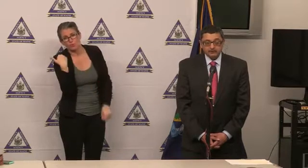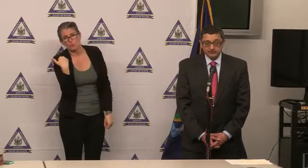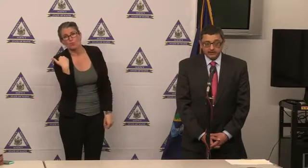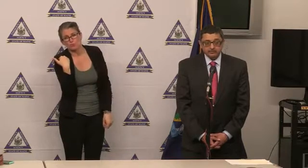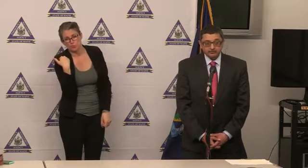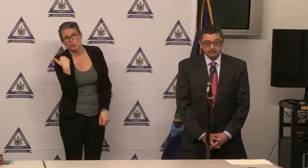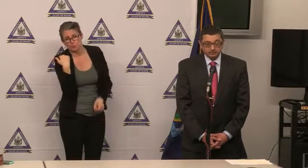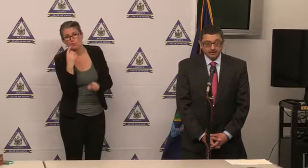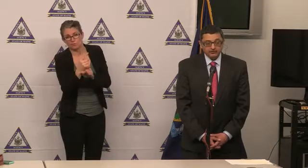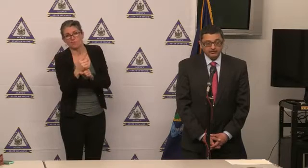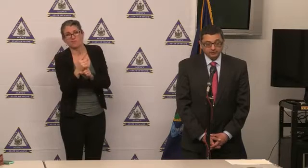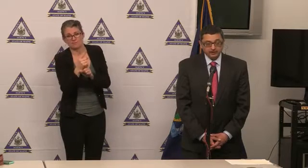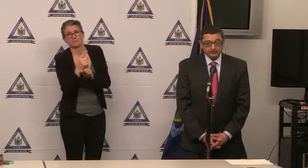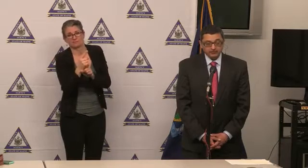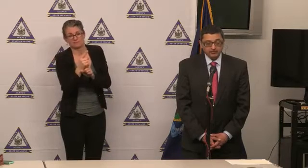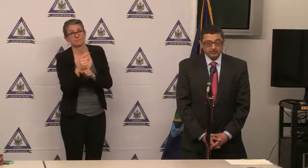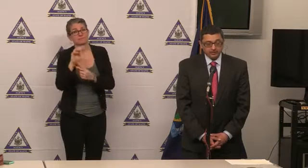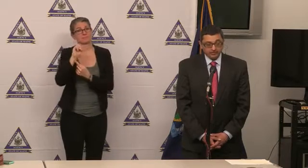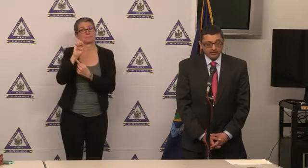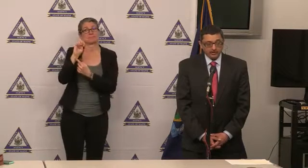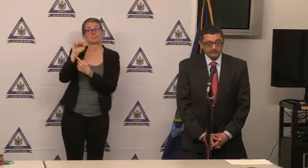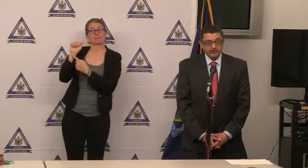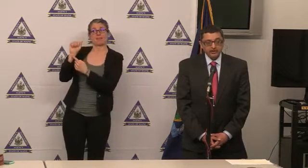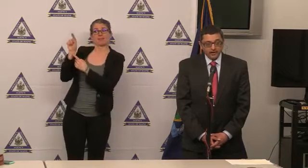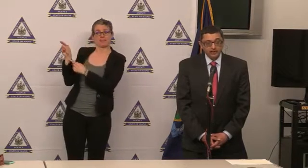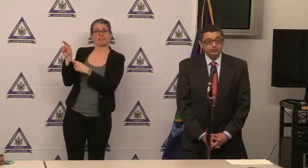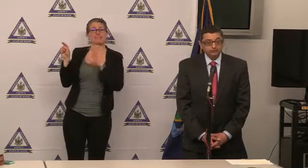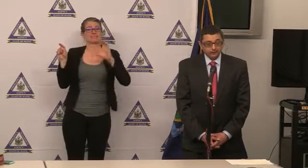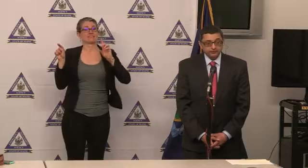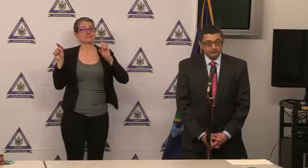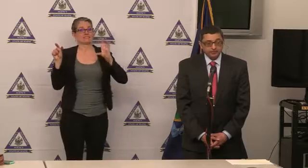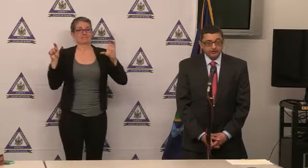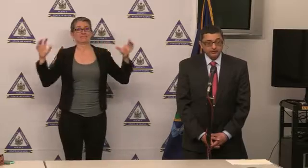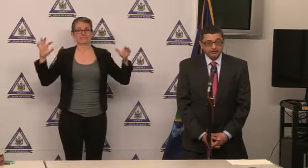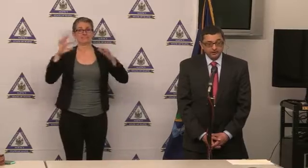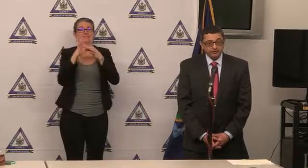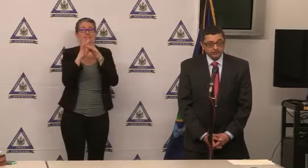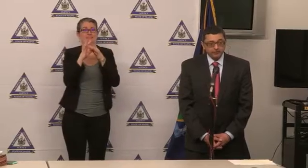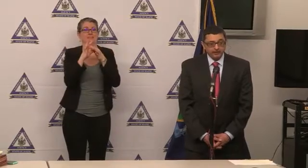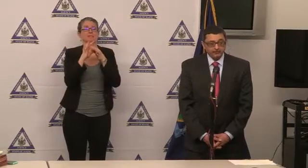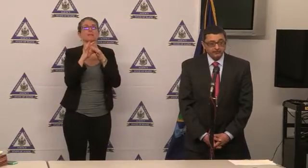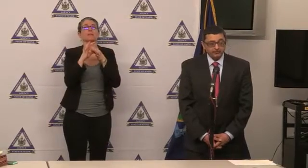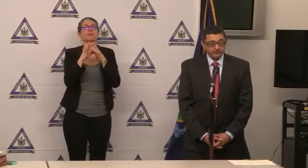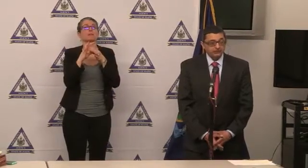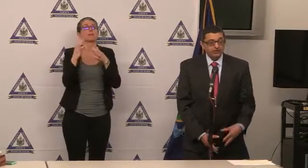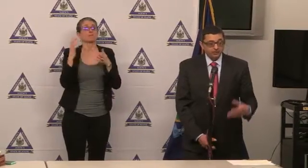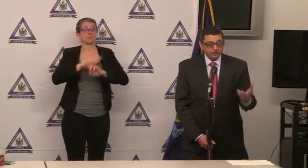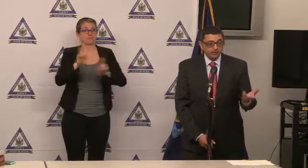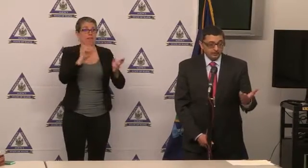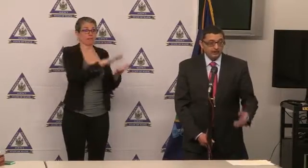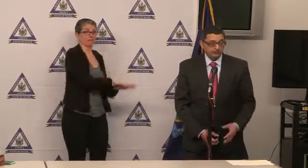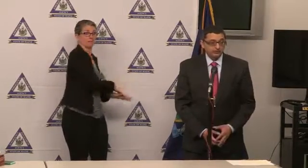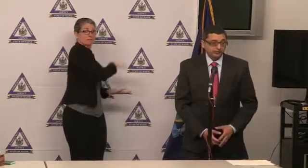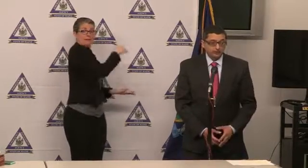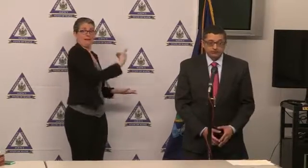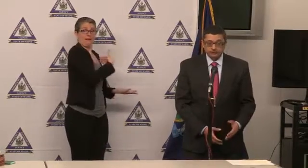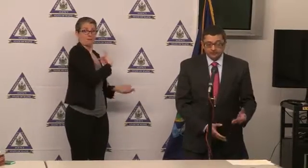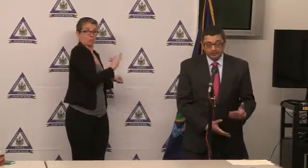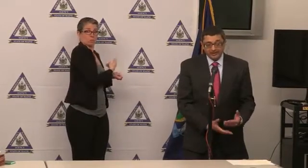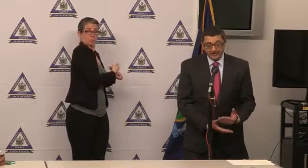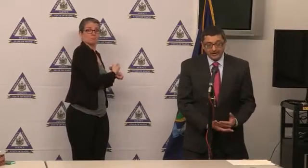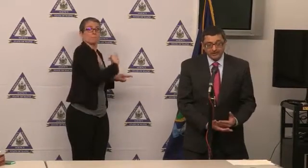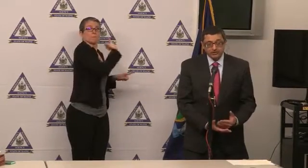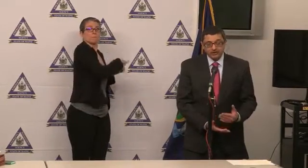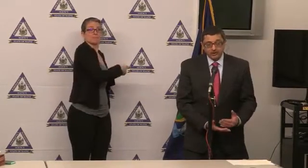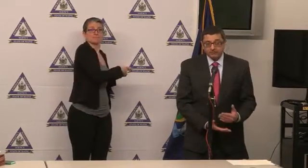getting the stocks and supplies of protective equipment that we have out to first responders and healthcare providers in the field. We'll get you answers to your questions, but